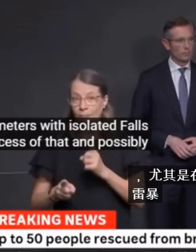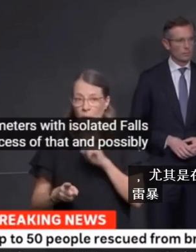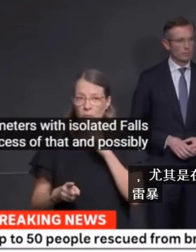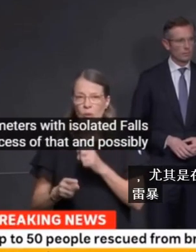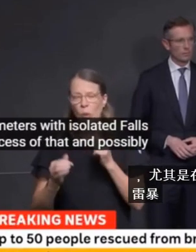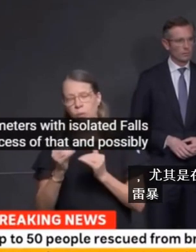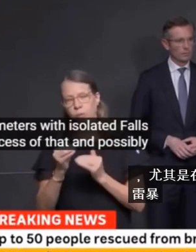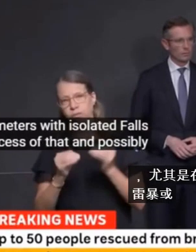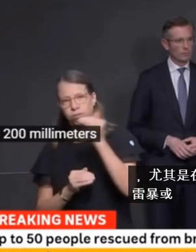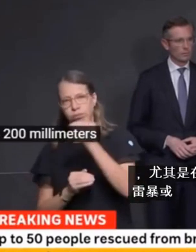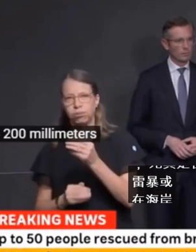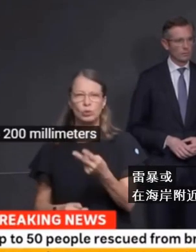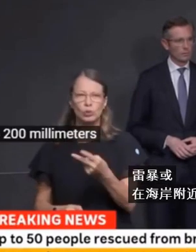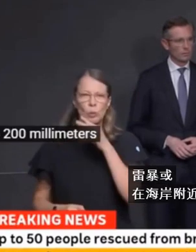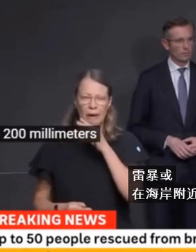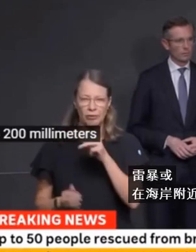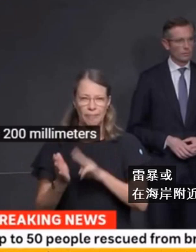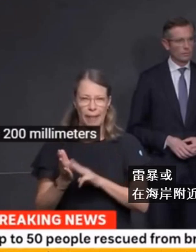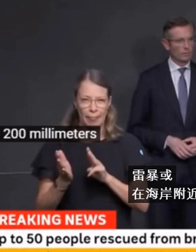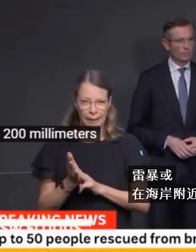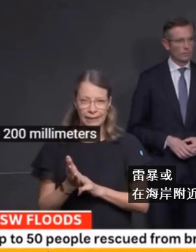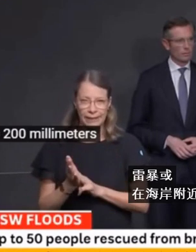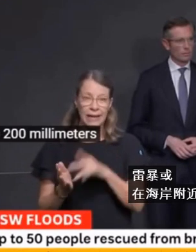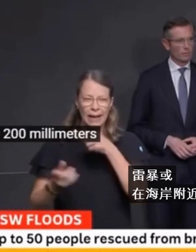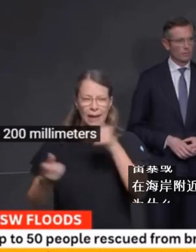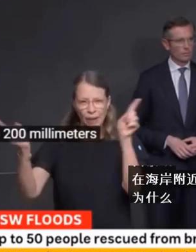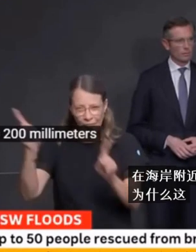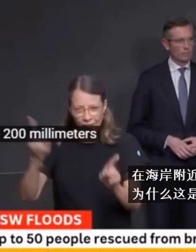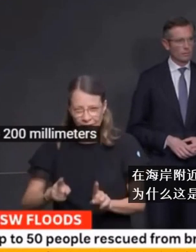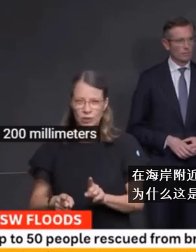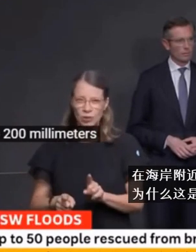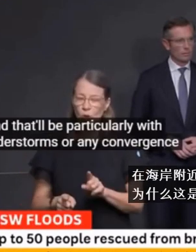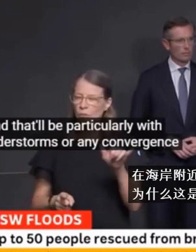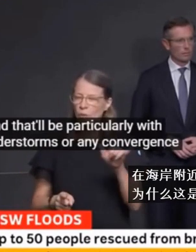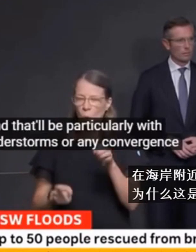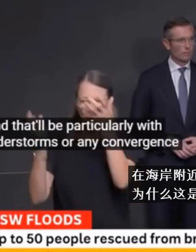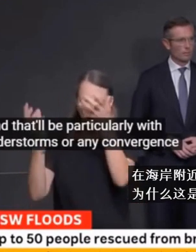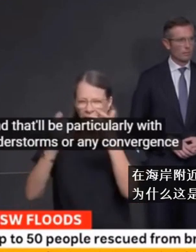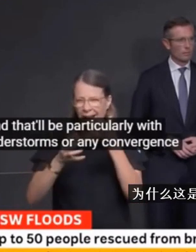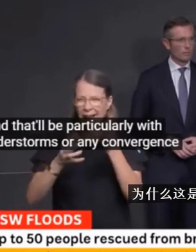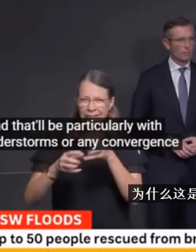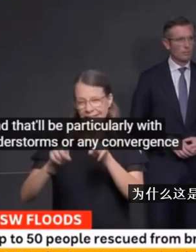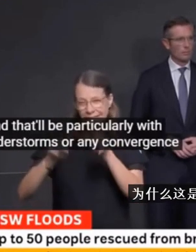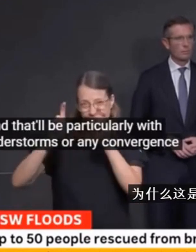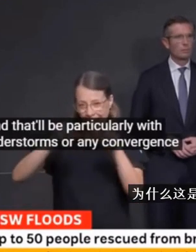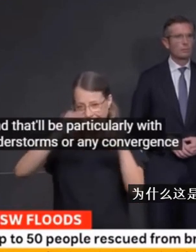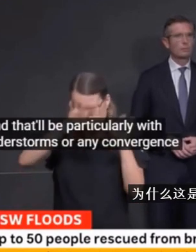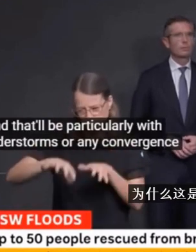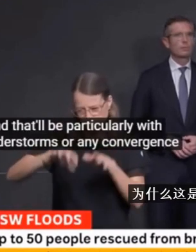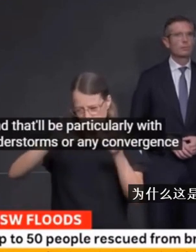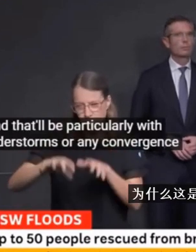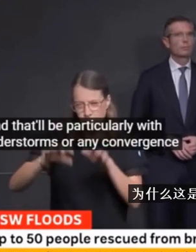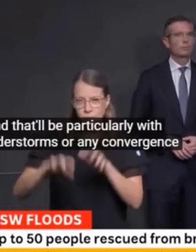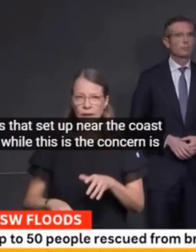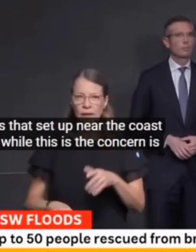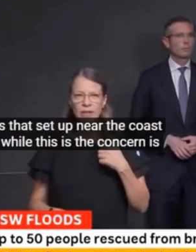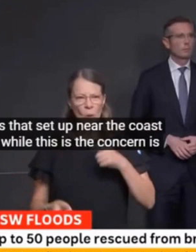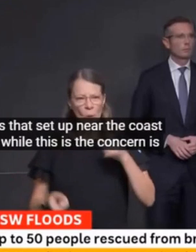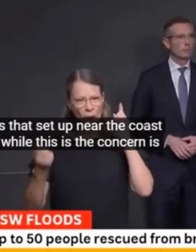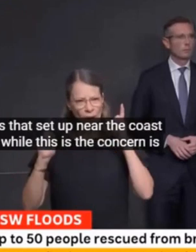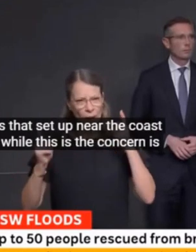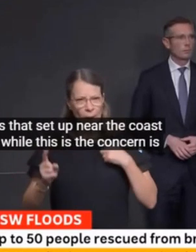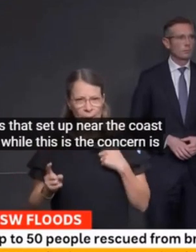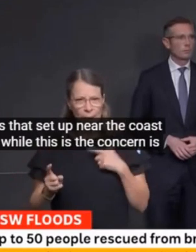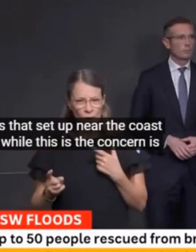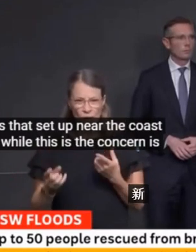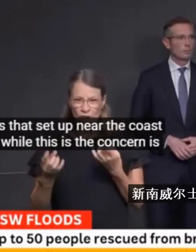thunderstorms or any convergence zones that set up near the coast. Now, why this is a concern is because catchments and rivers are already wet across much